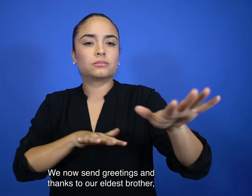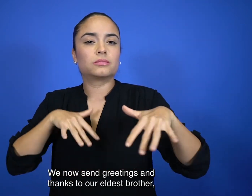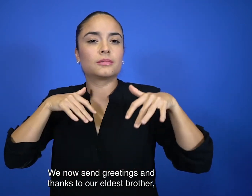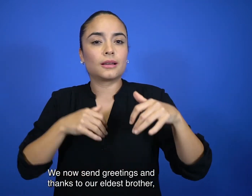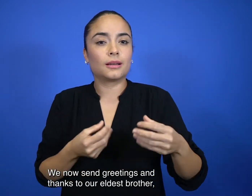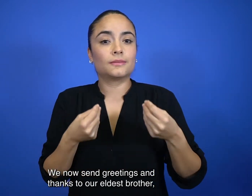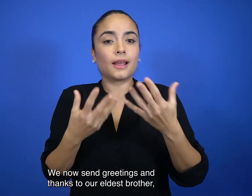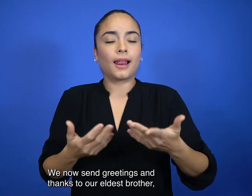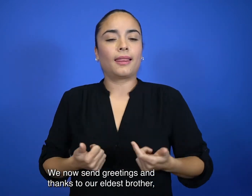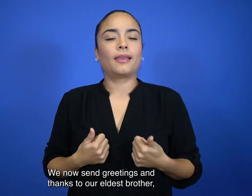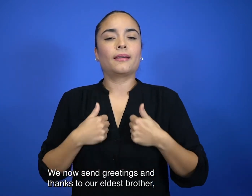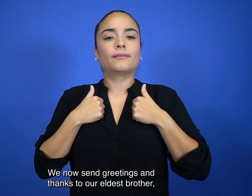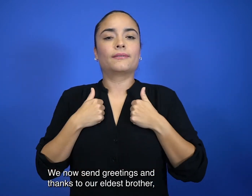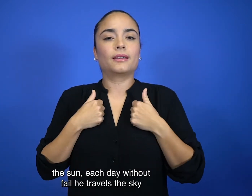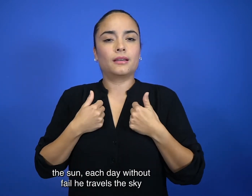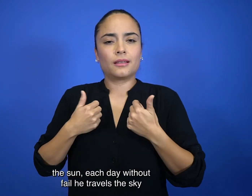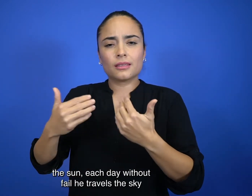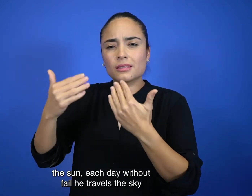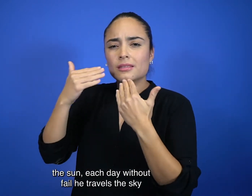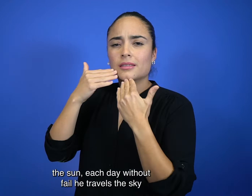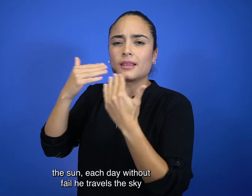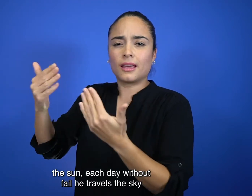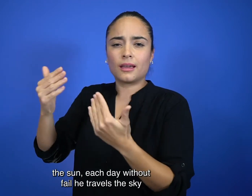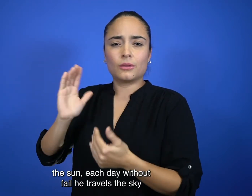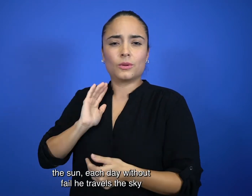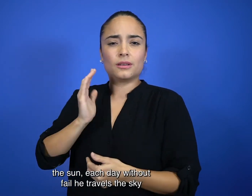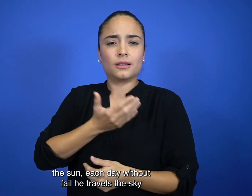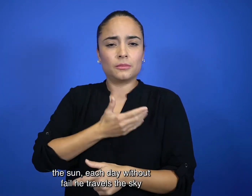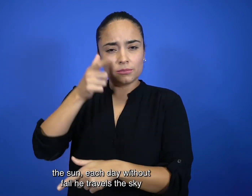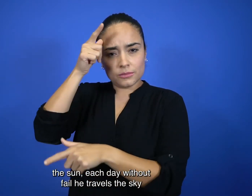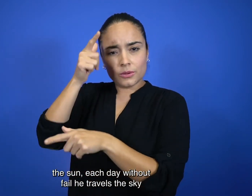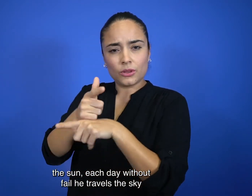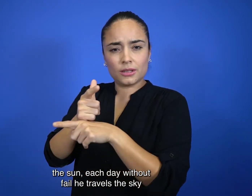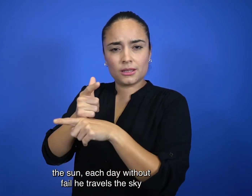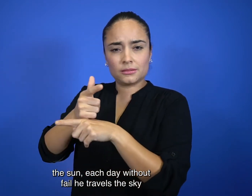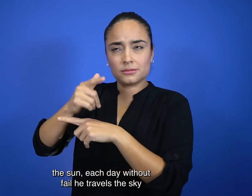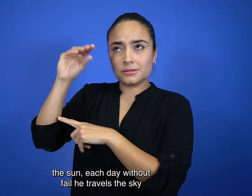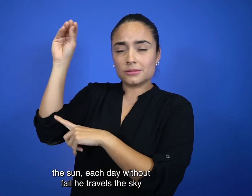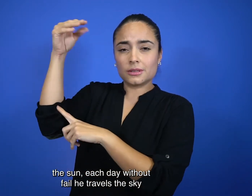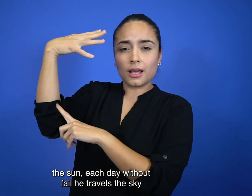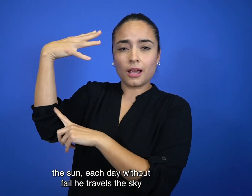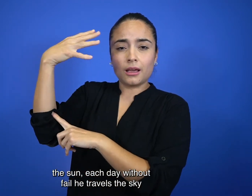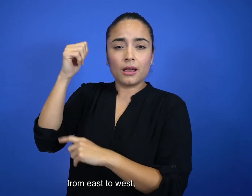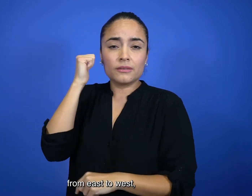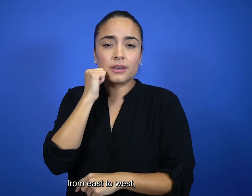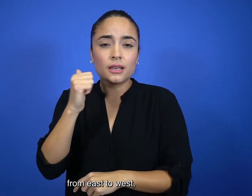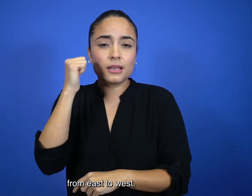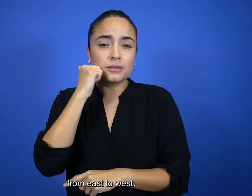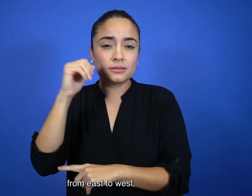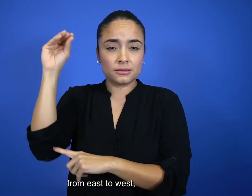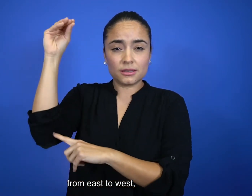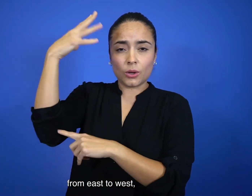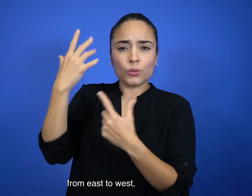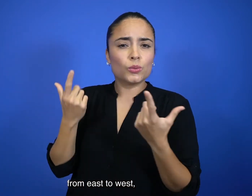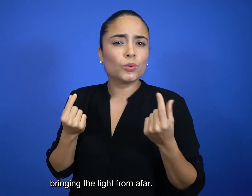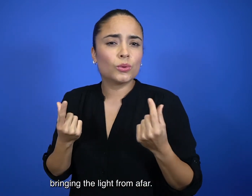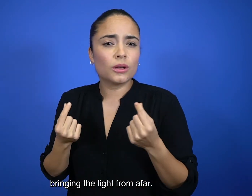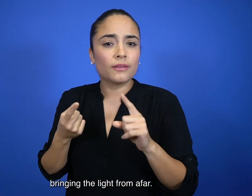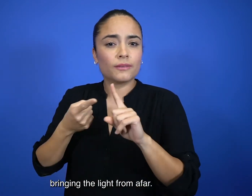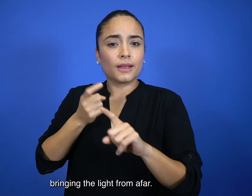and thanks to our eldest brother, the sun. Each day without fail he travels the sky from east to west, bringing